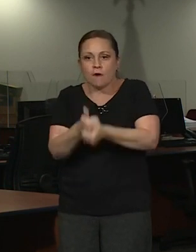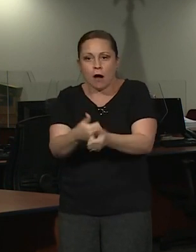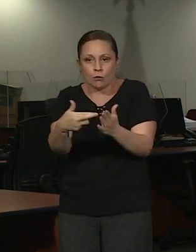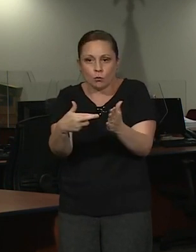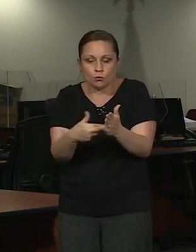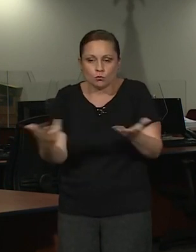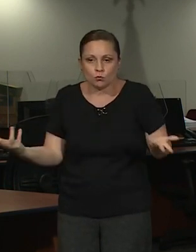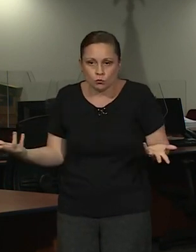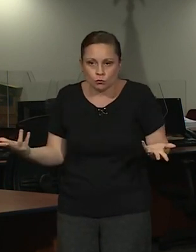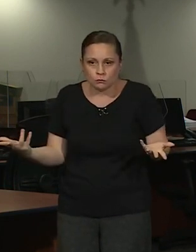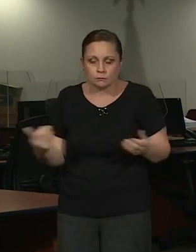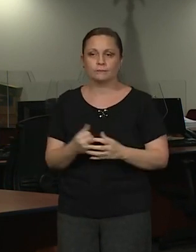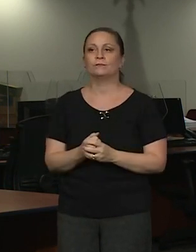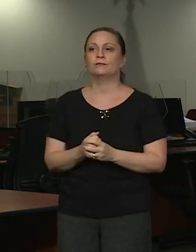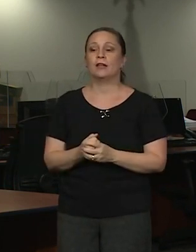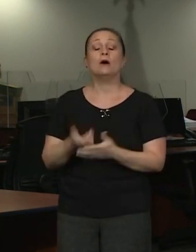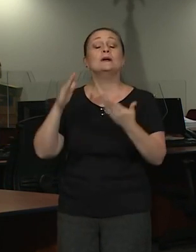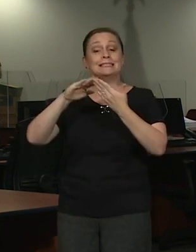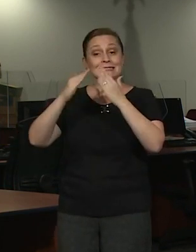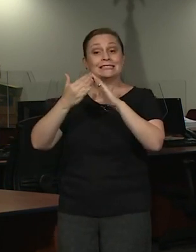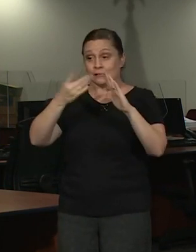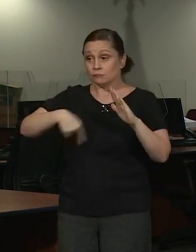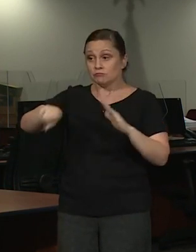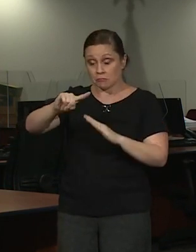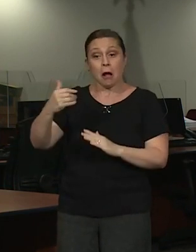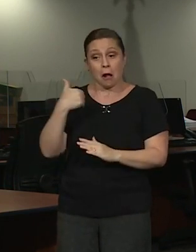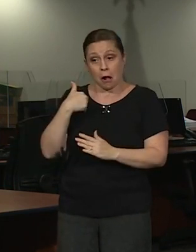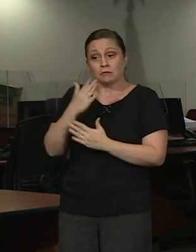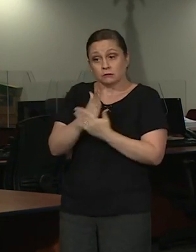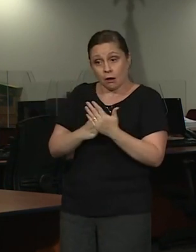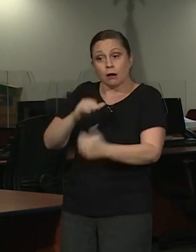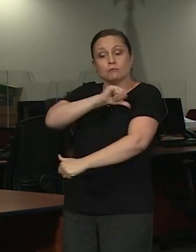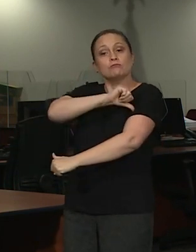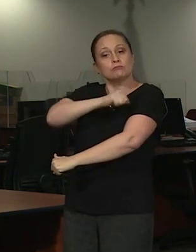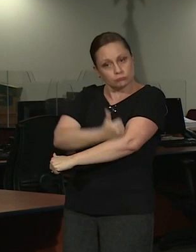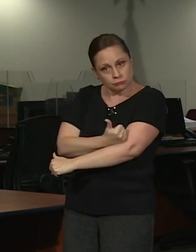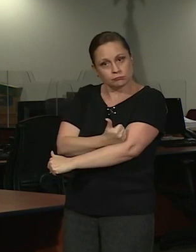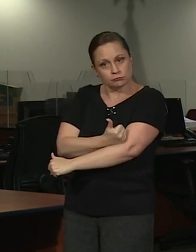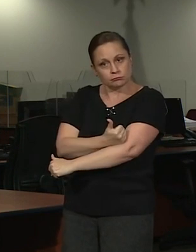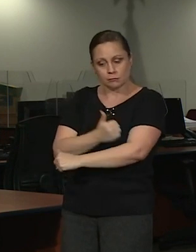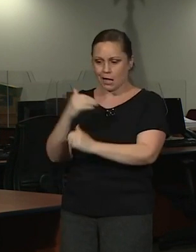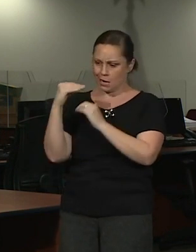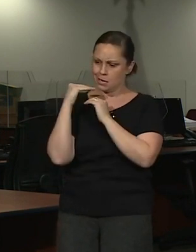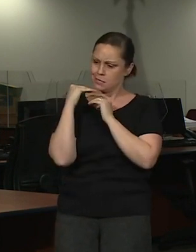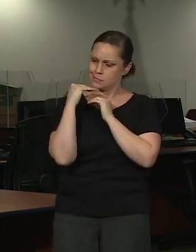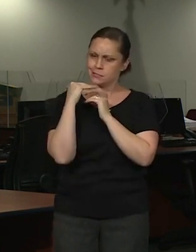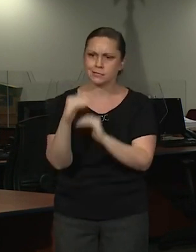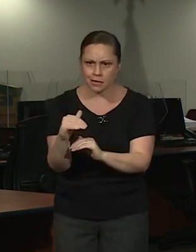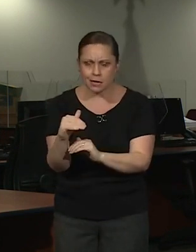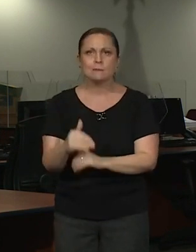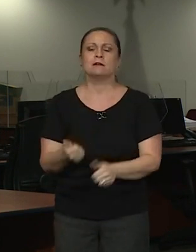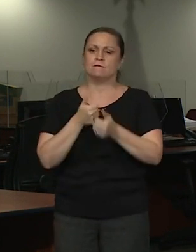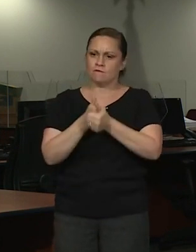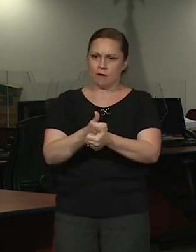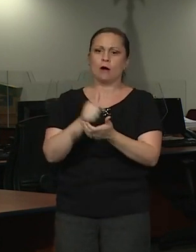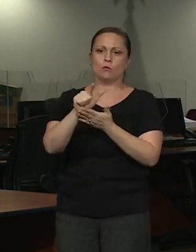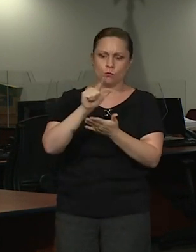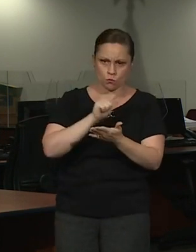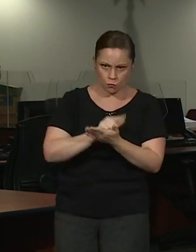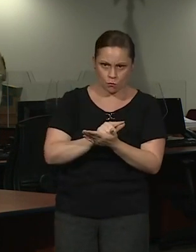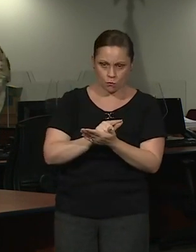the cities do have some authority. It must be strictly limited, must be according to law, but they do